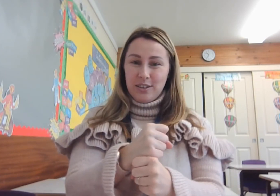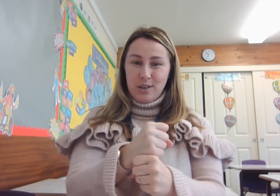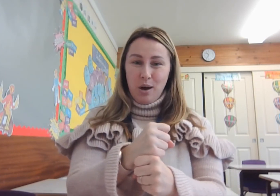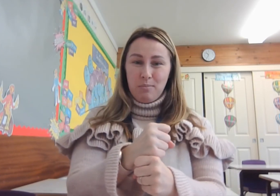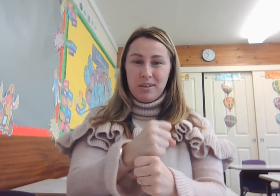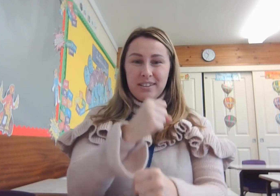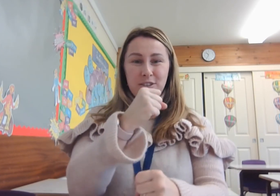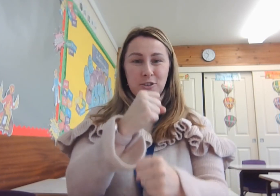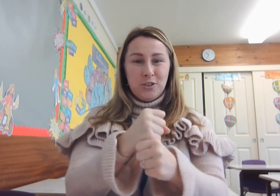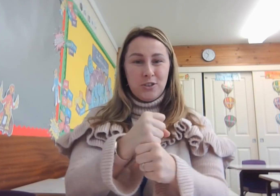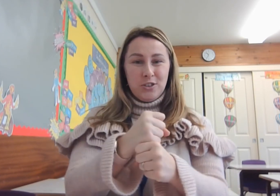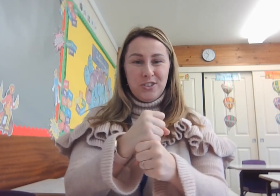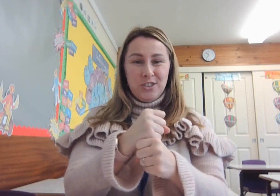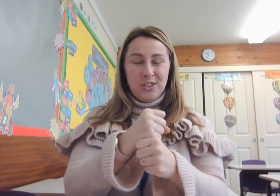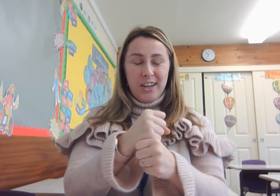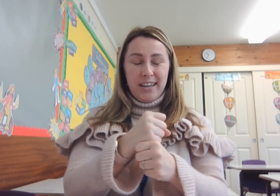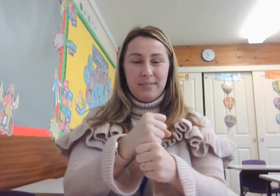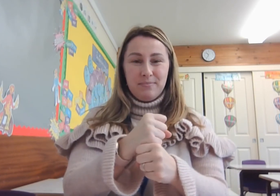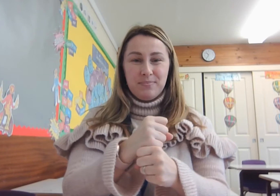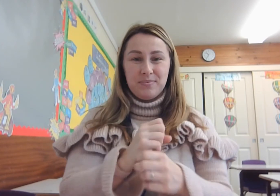top. G.